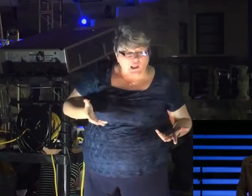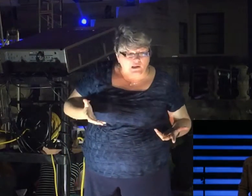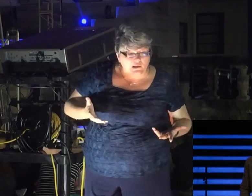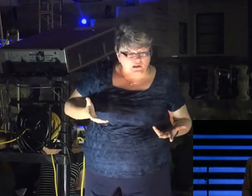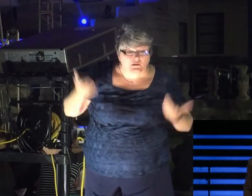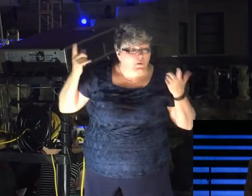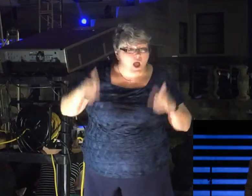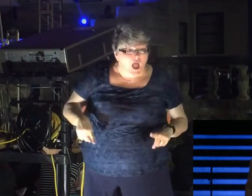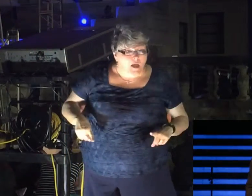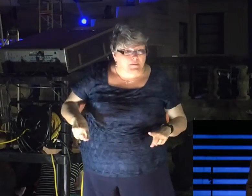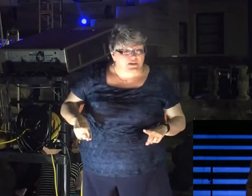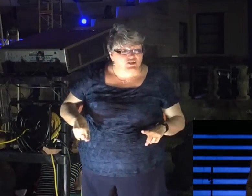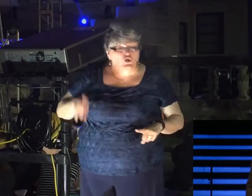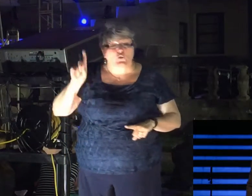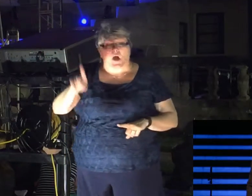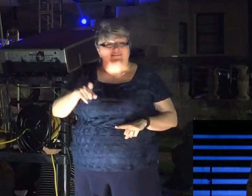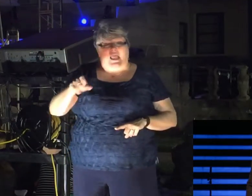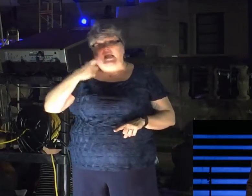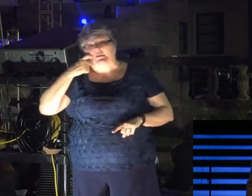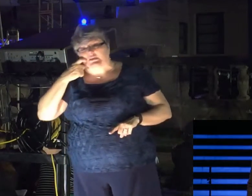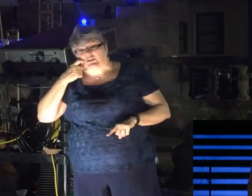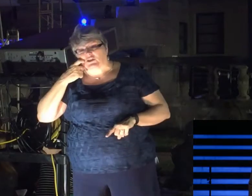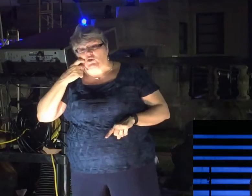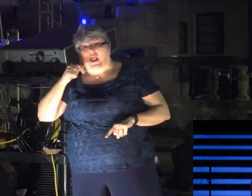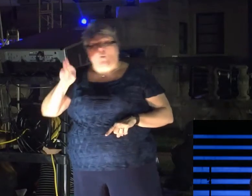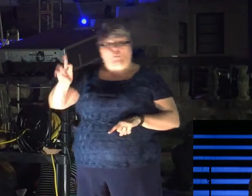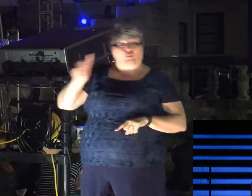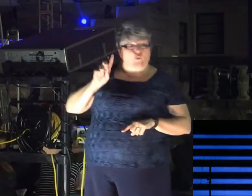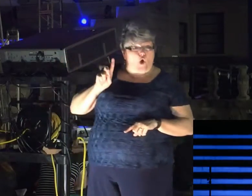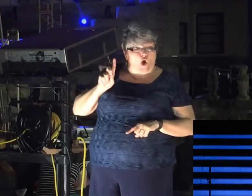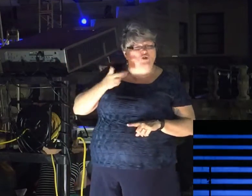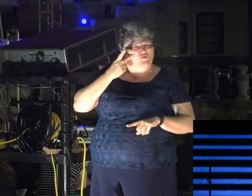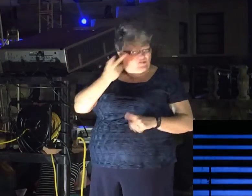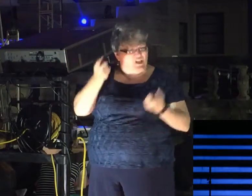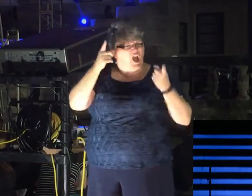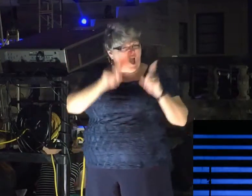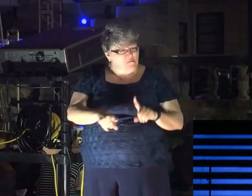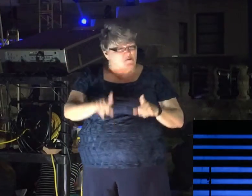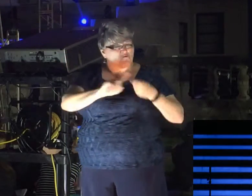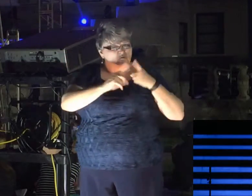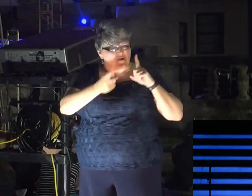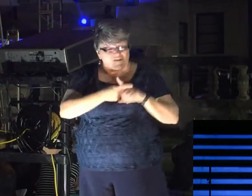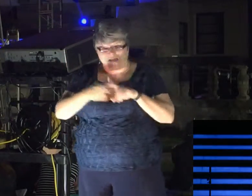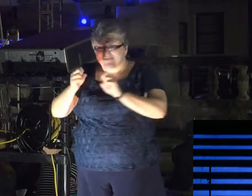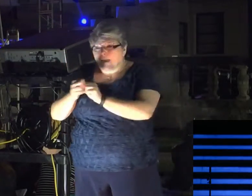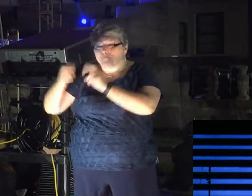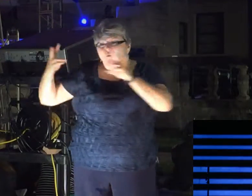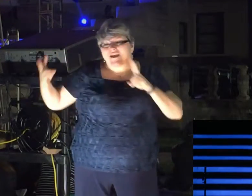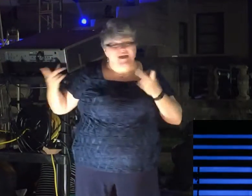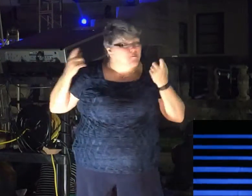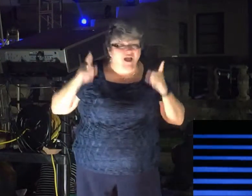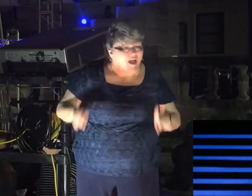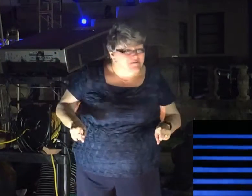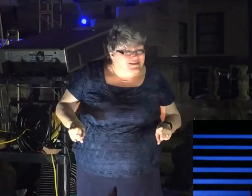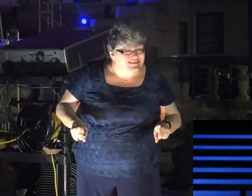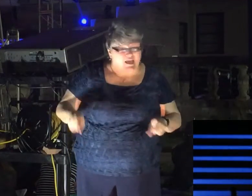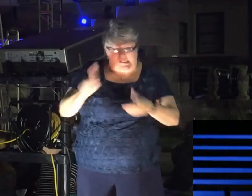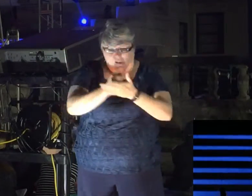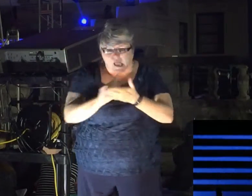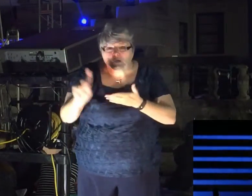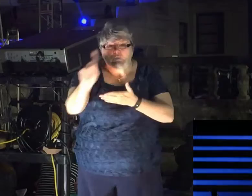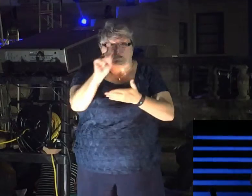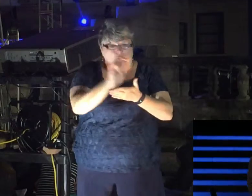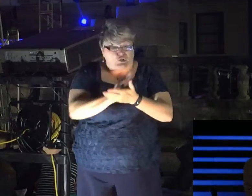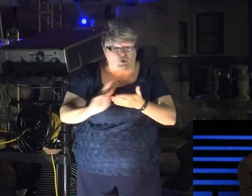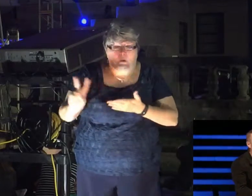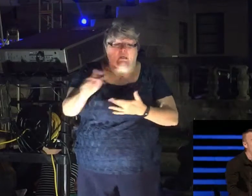cocaine. And so what happens? You go through withdrawal. You've seen this happen with friends of yours, that they break up with somebody, and what